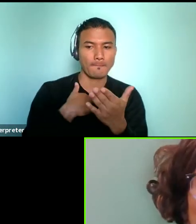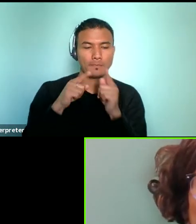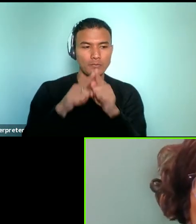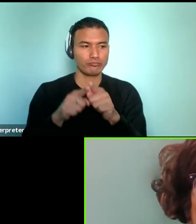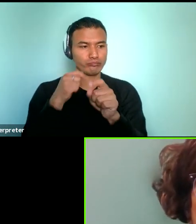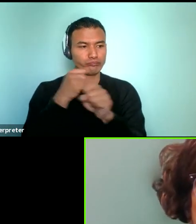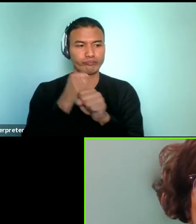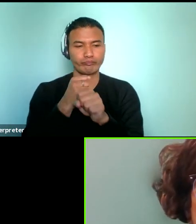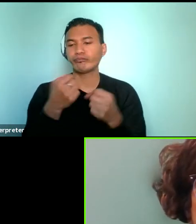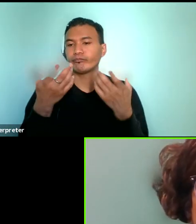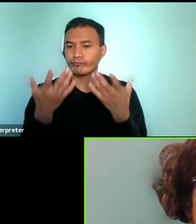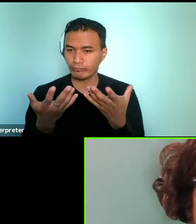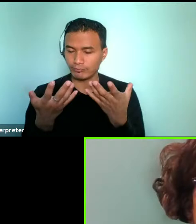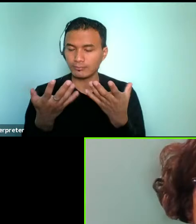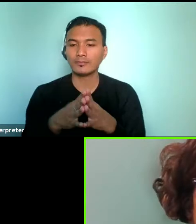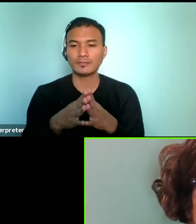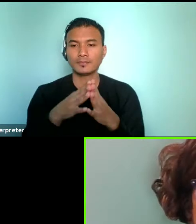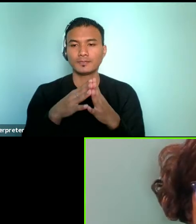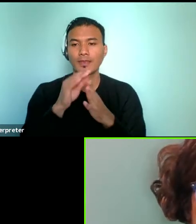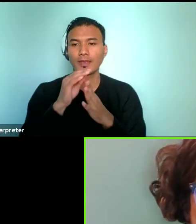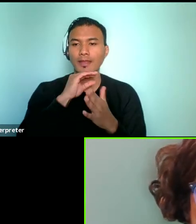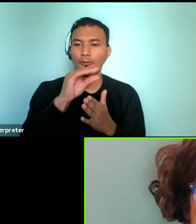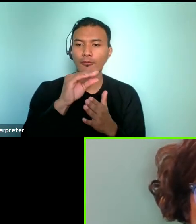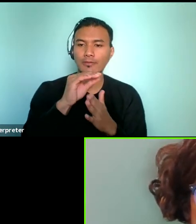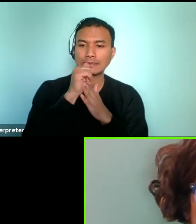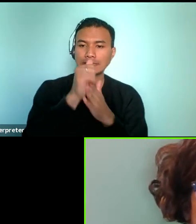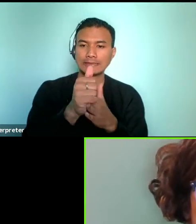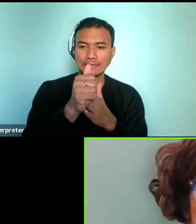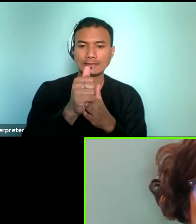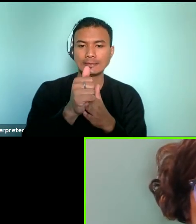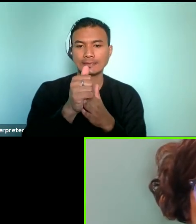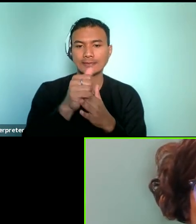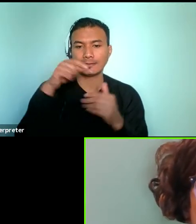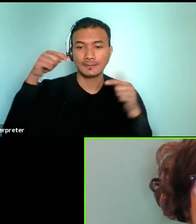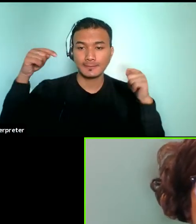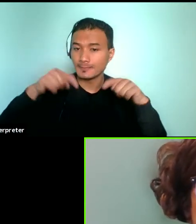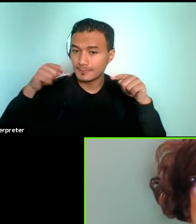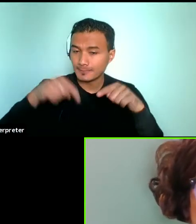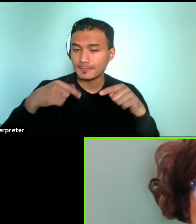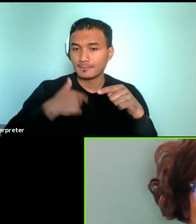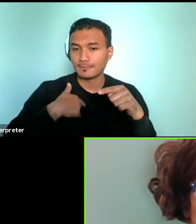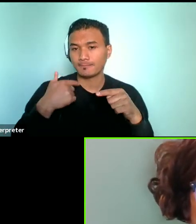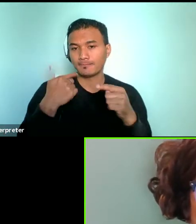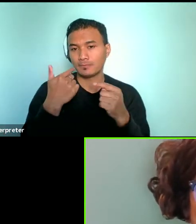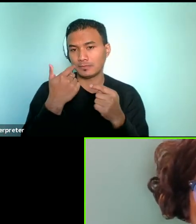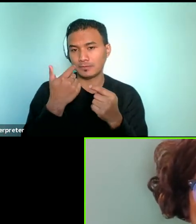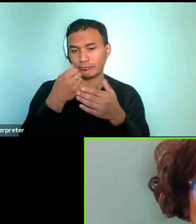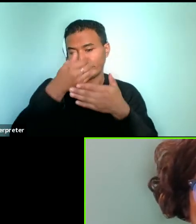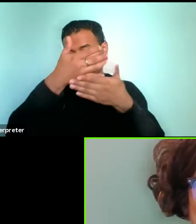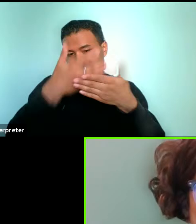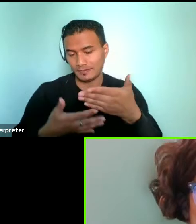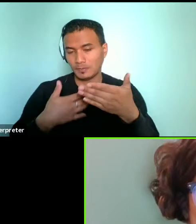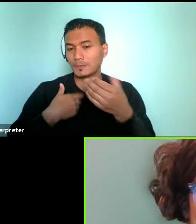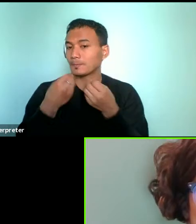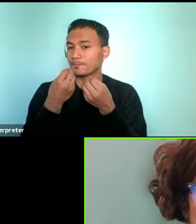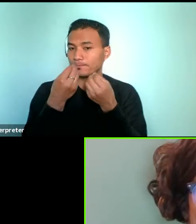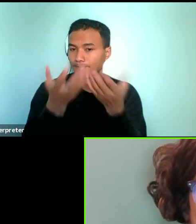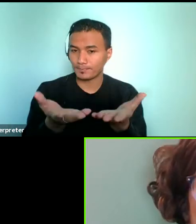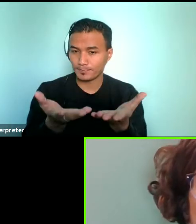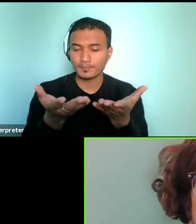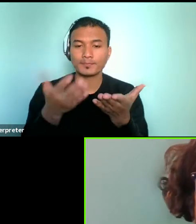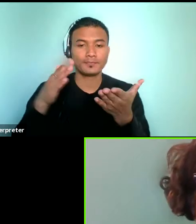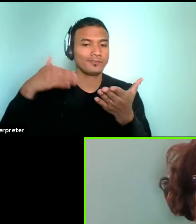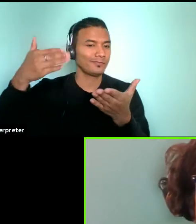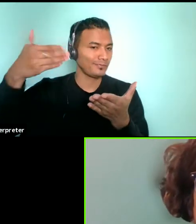two young leader fellows in here. I will give you more detail later